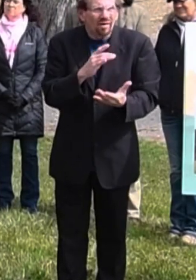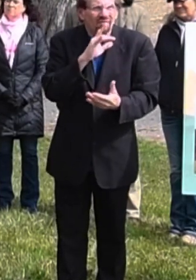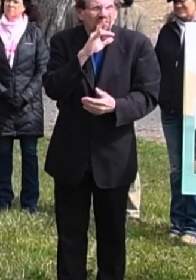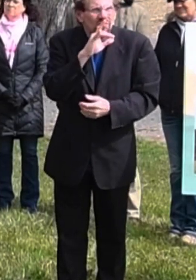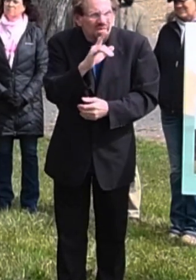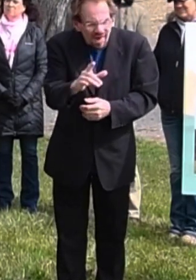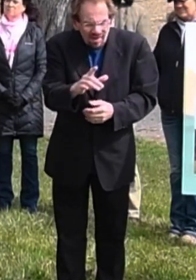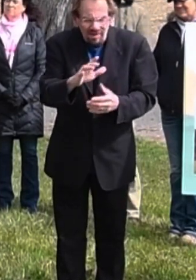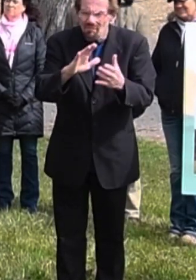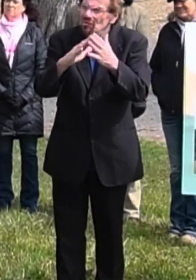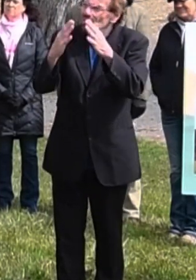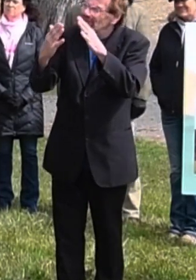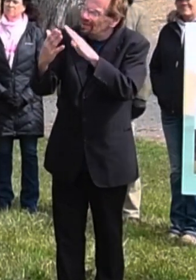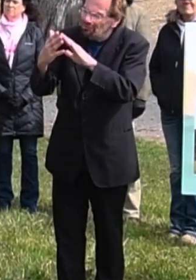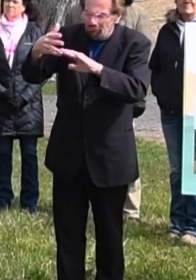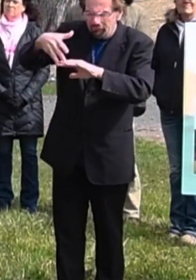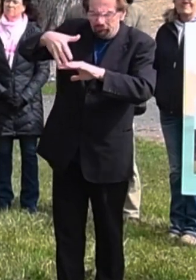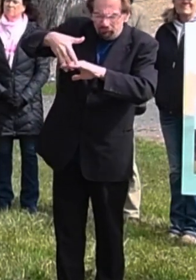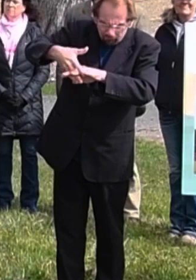community fabric here.